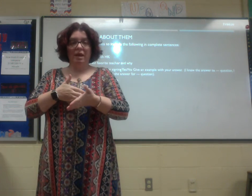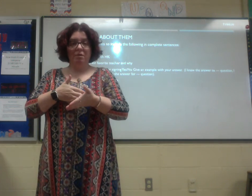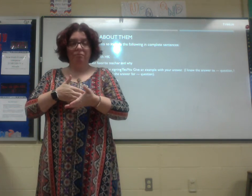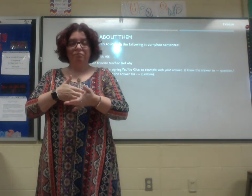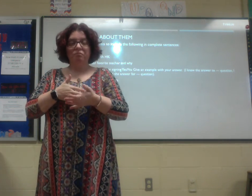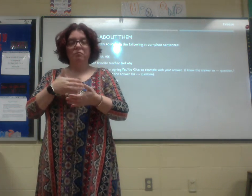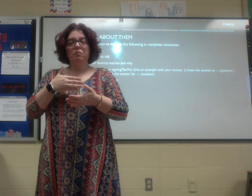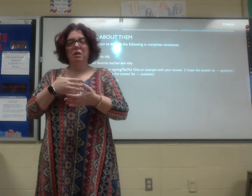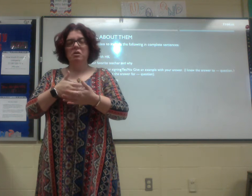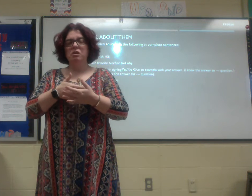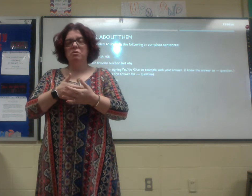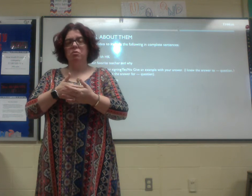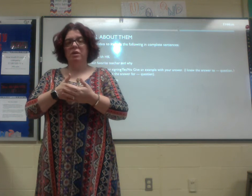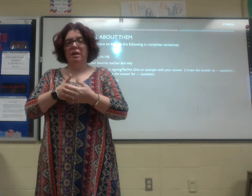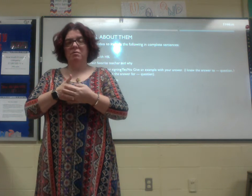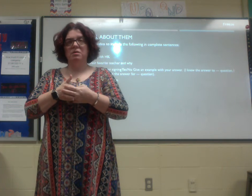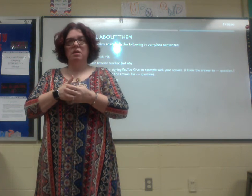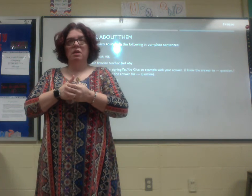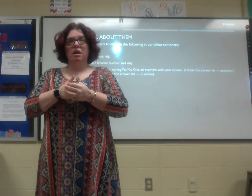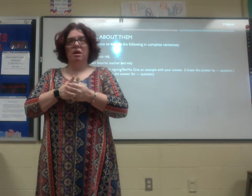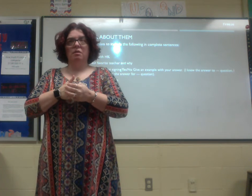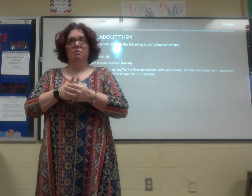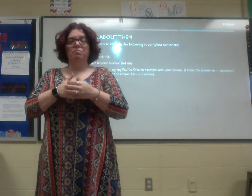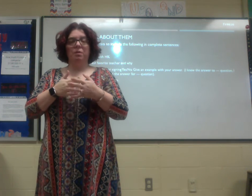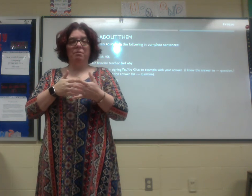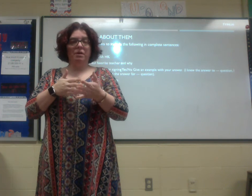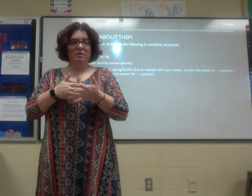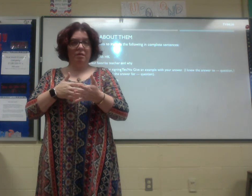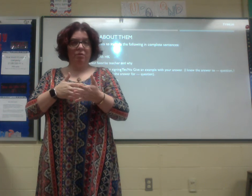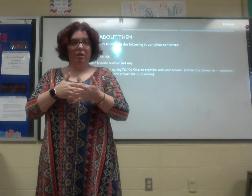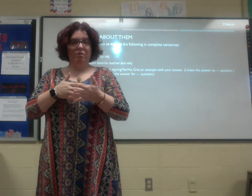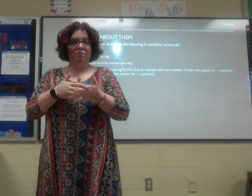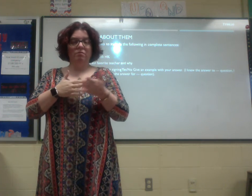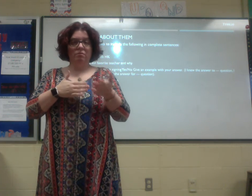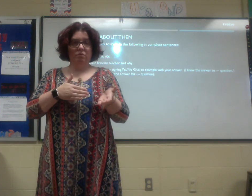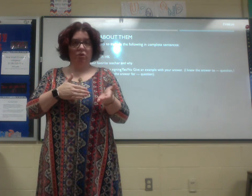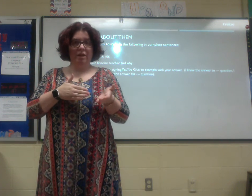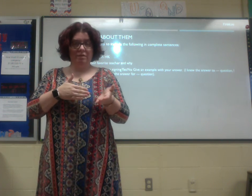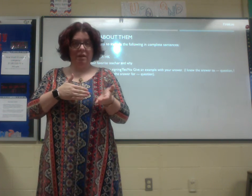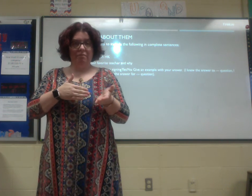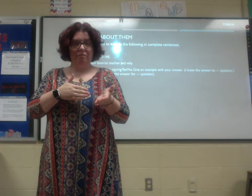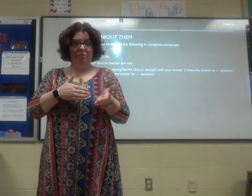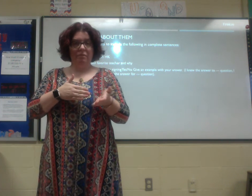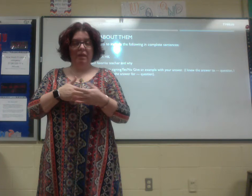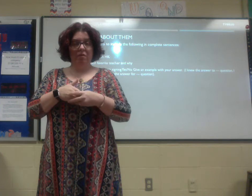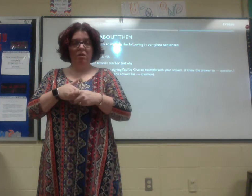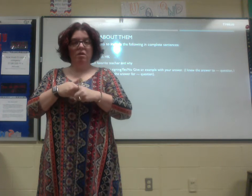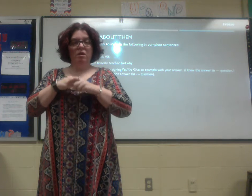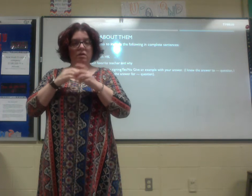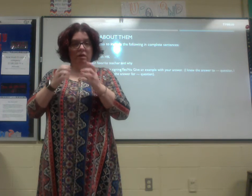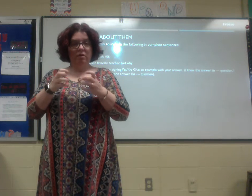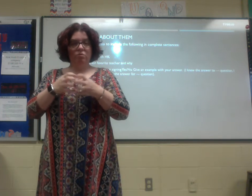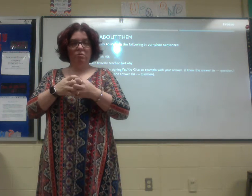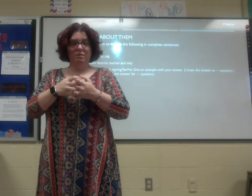it, and you need to rename it pen pal summary, your last name. Now, here's where we see